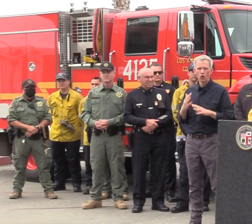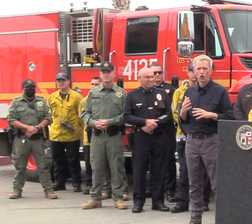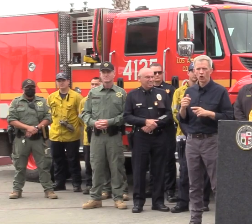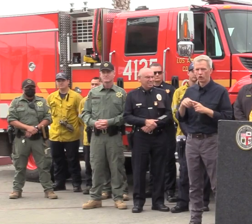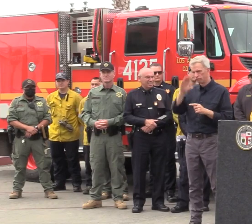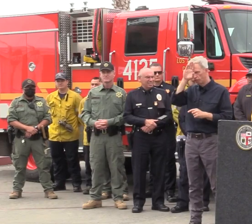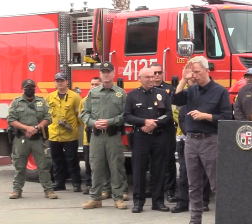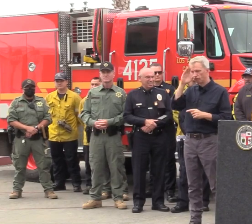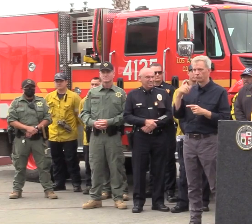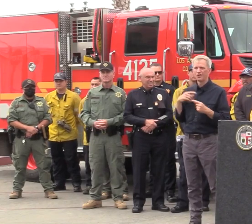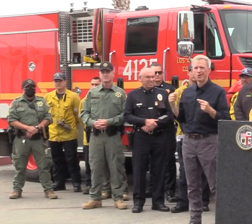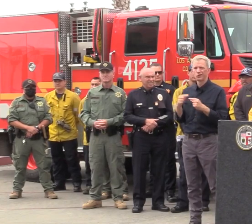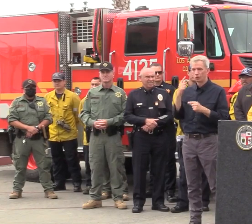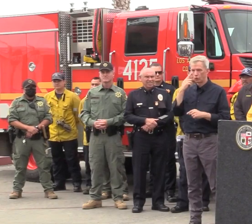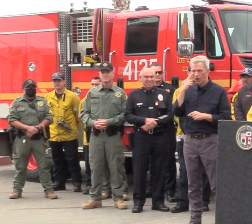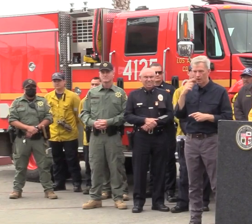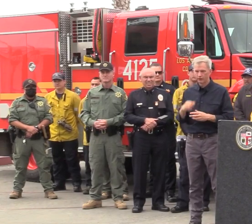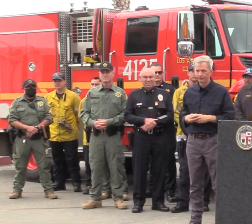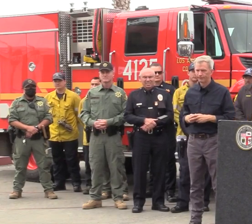little history.